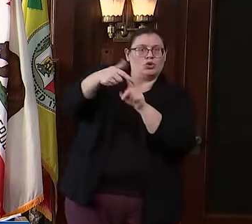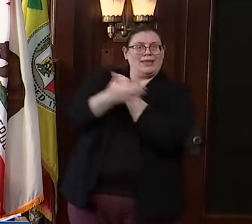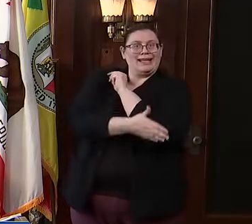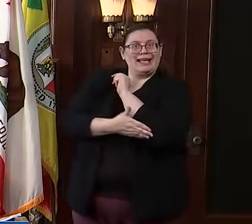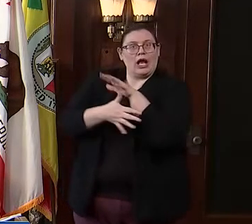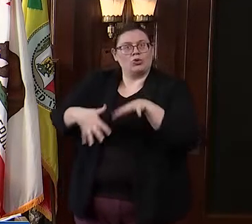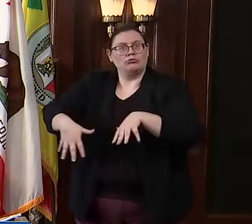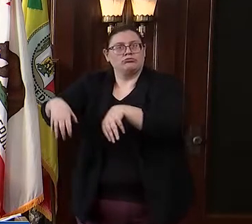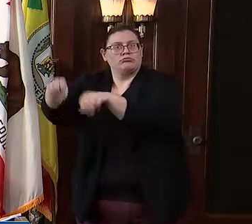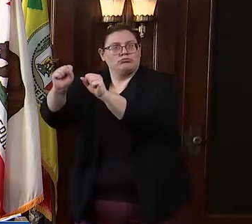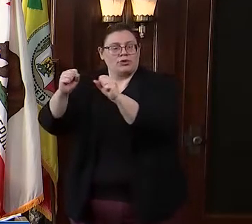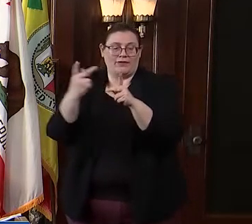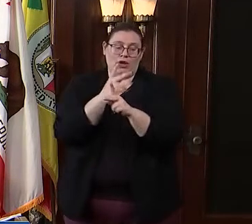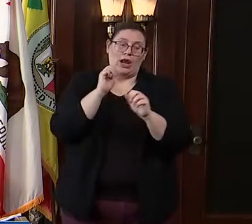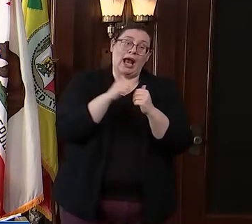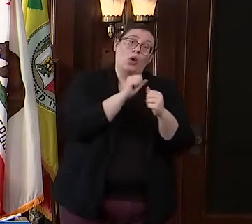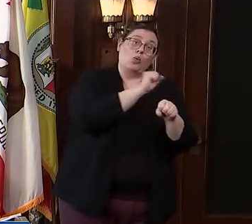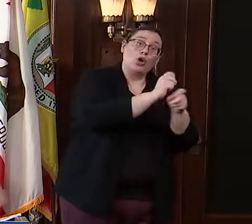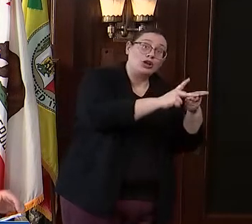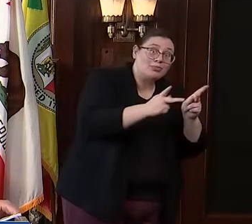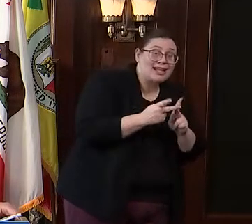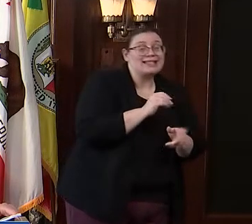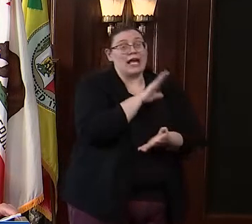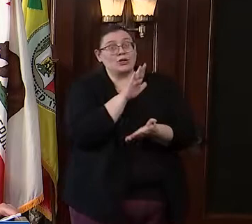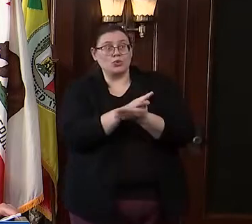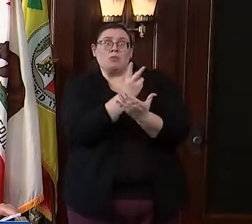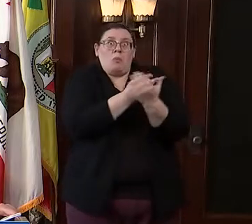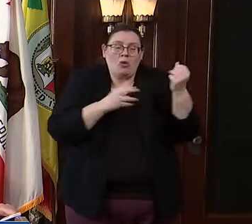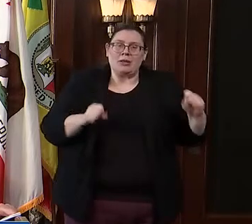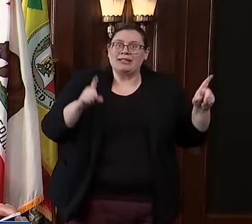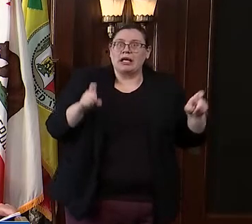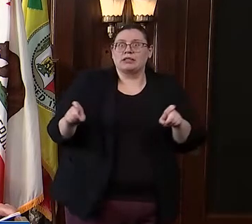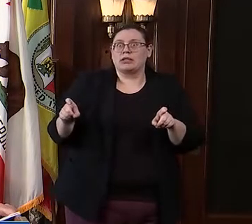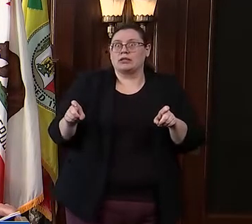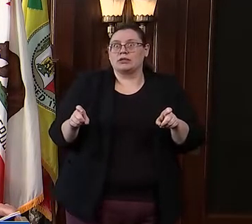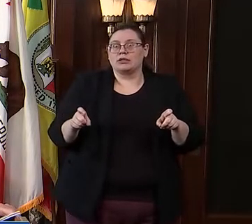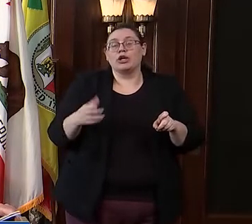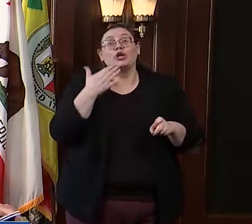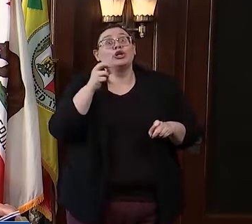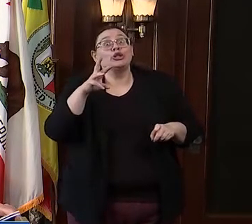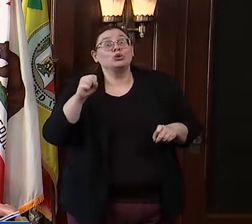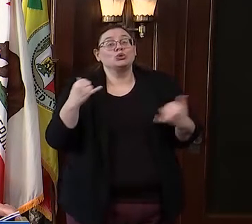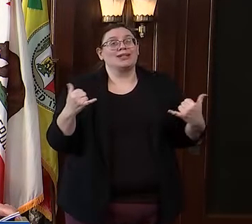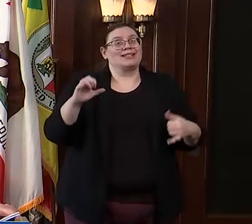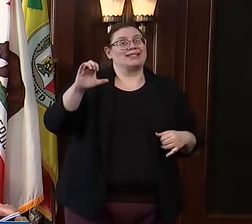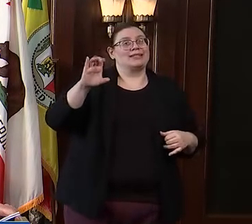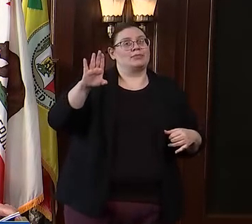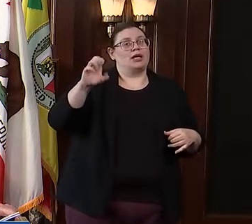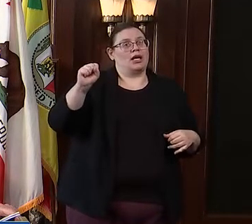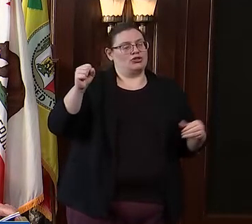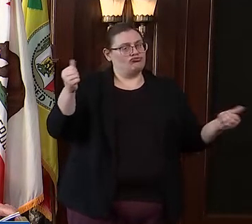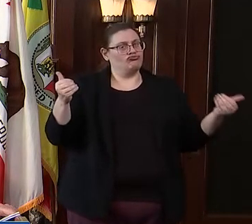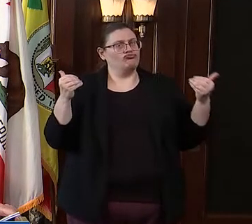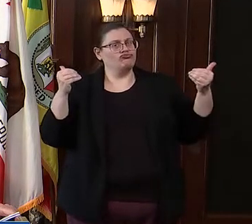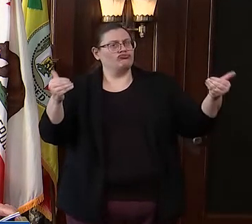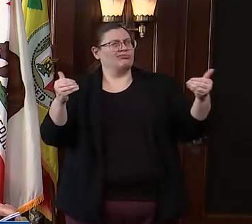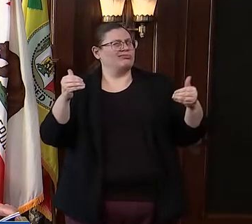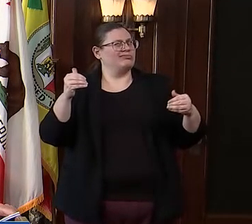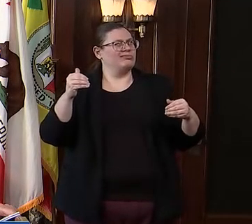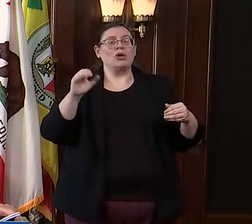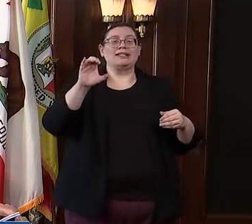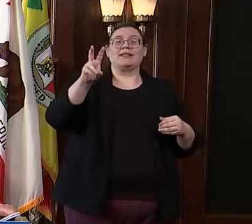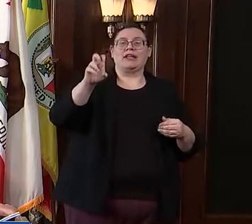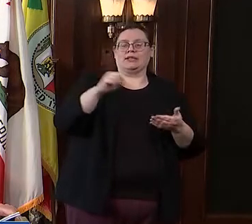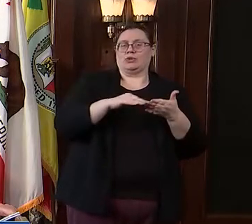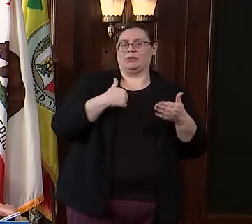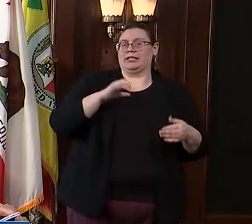way that schools get tested and workplaces too, which is going to be critical. Good news today too, CVS is moving forward, I think in 30-something sites